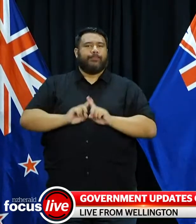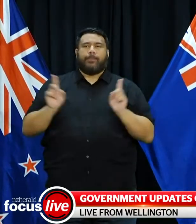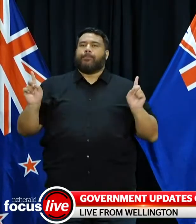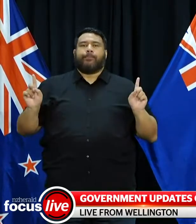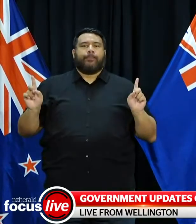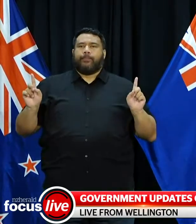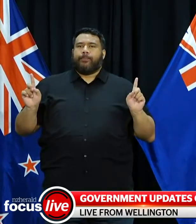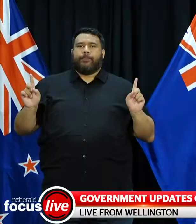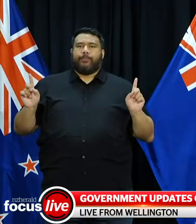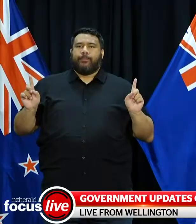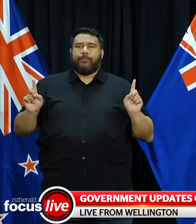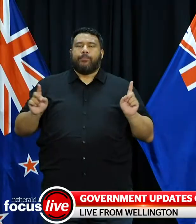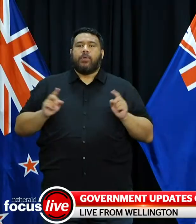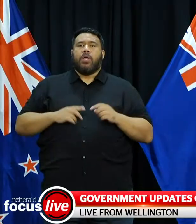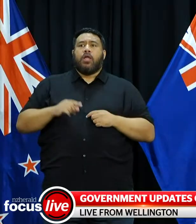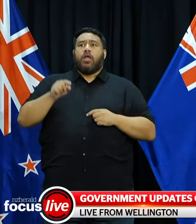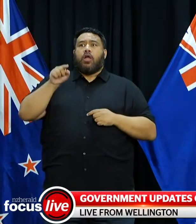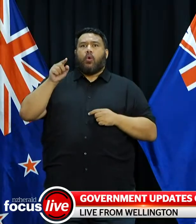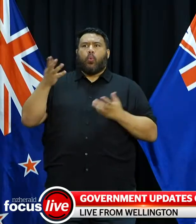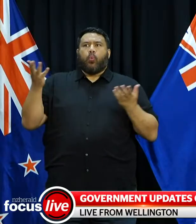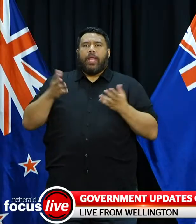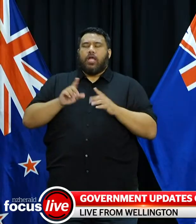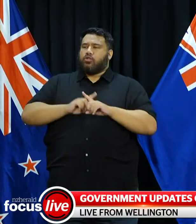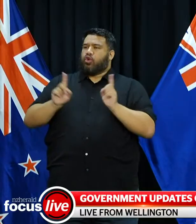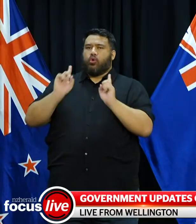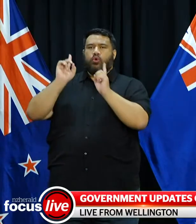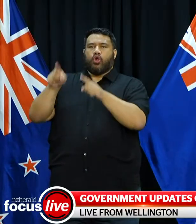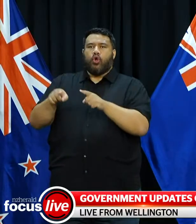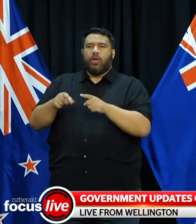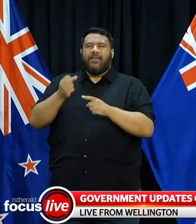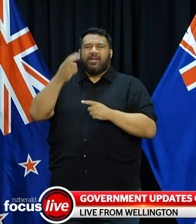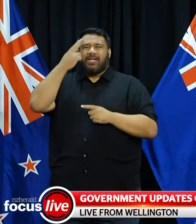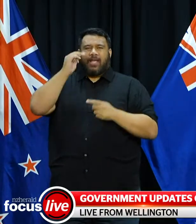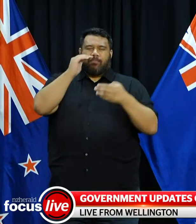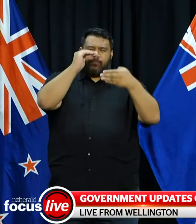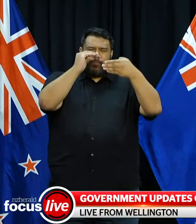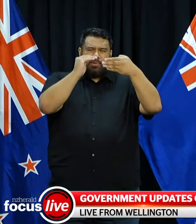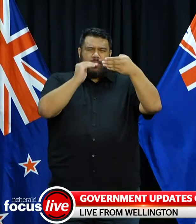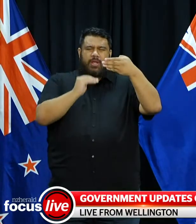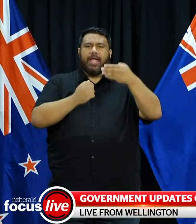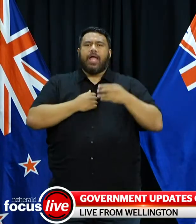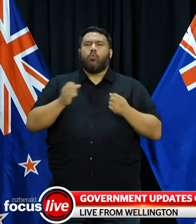those areas is relatively extensive. It is on our website on